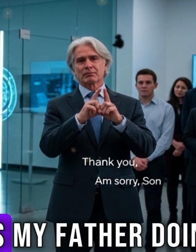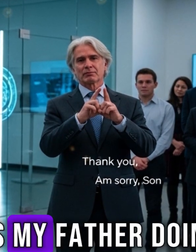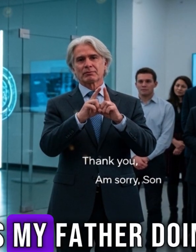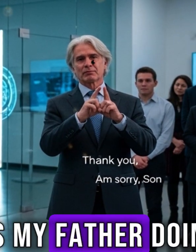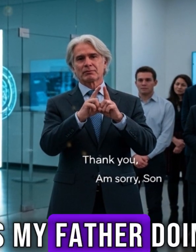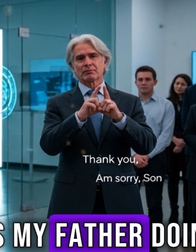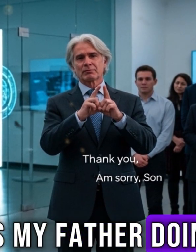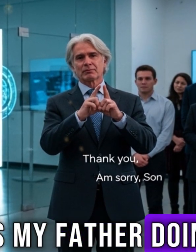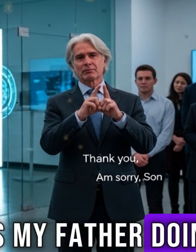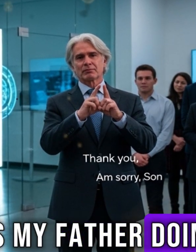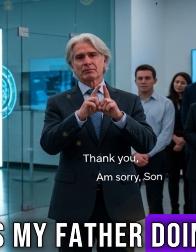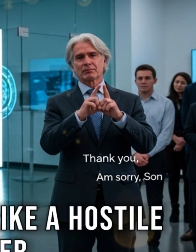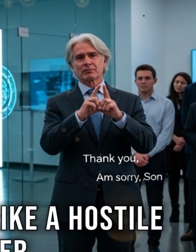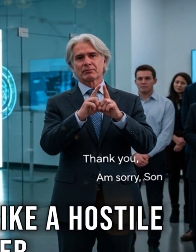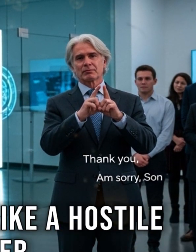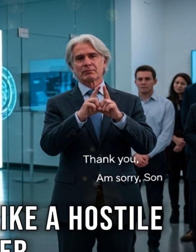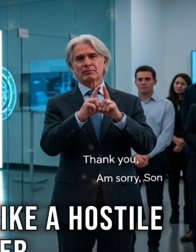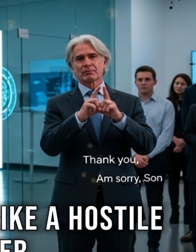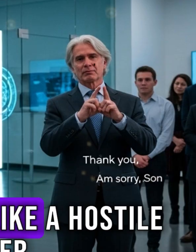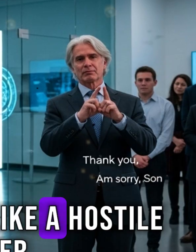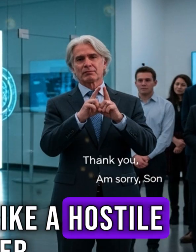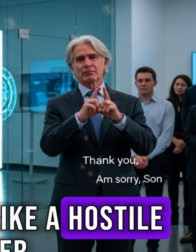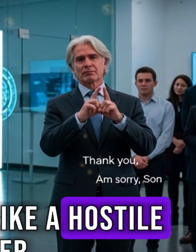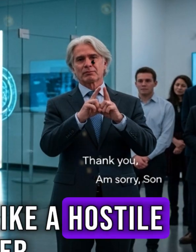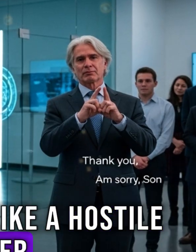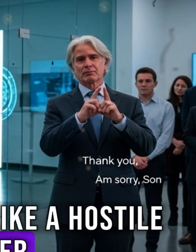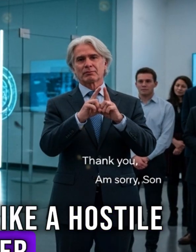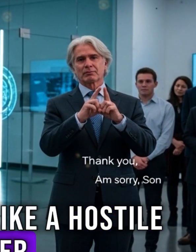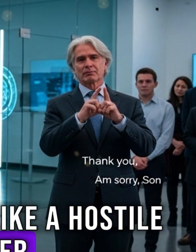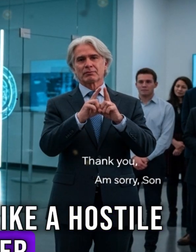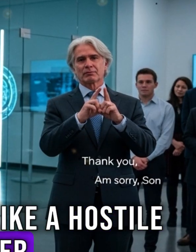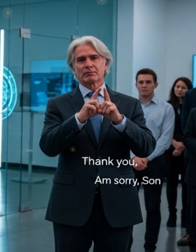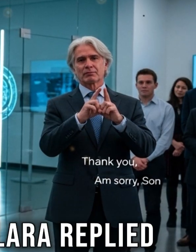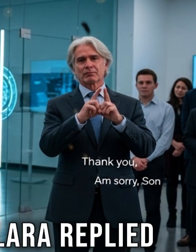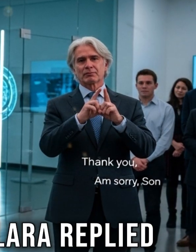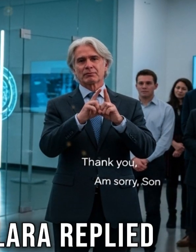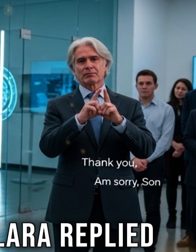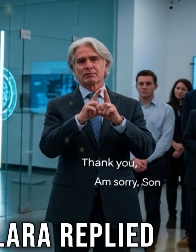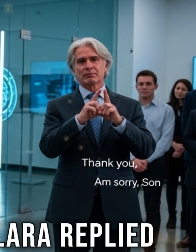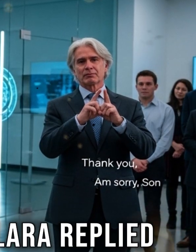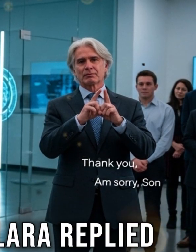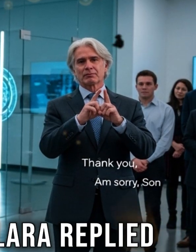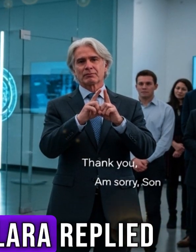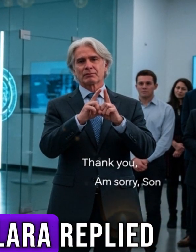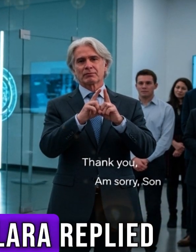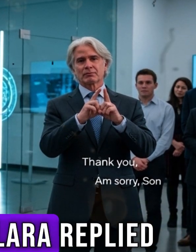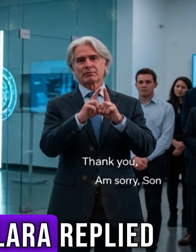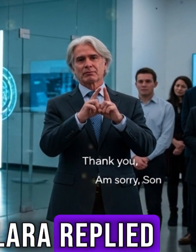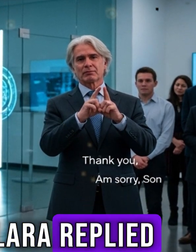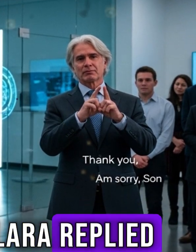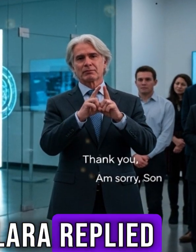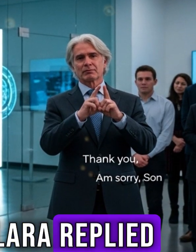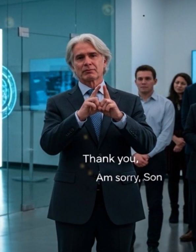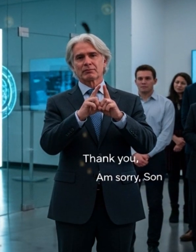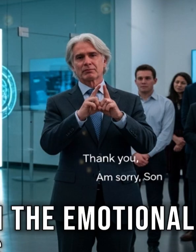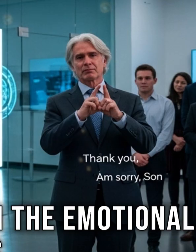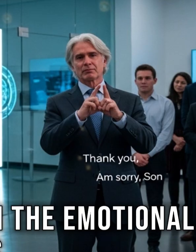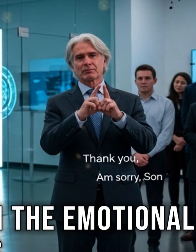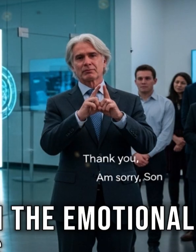my father doing? Still treating it like a hostile takeover? He's dedicated, Alara replied. He's struggling